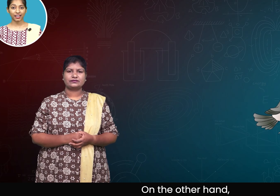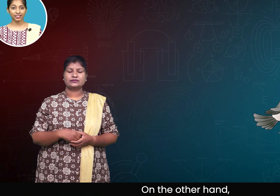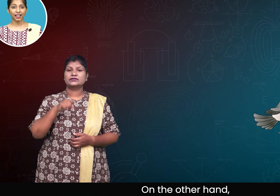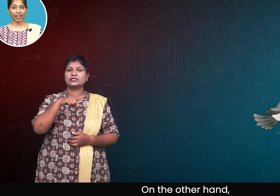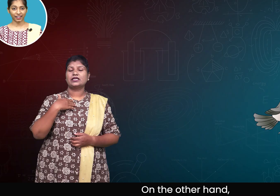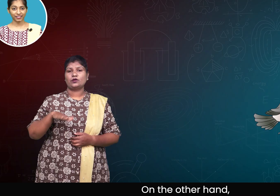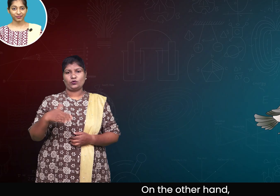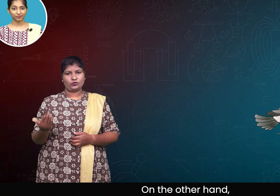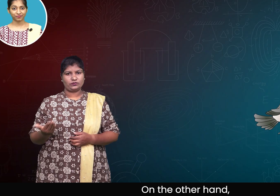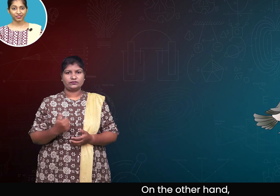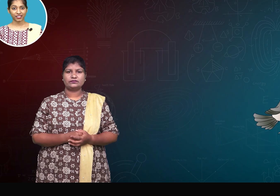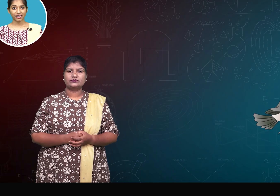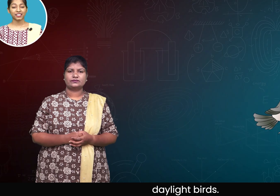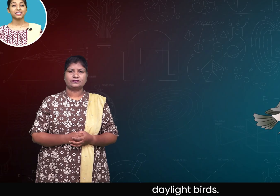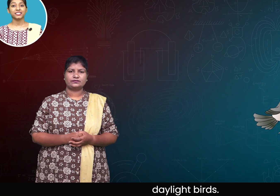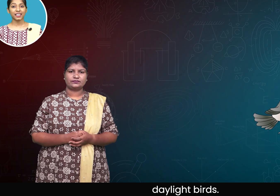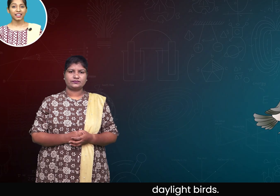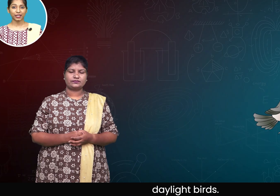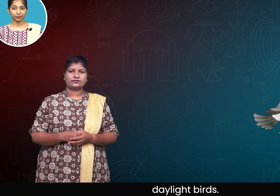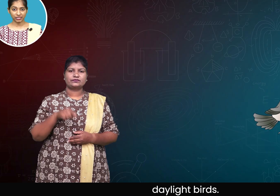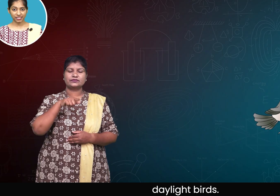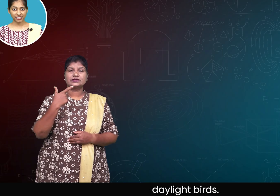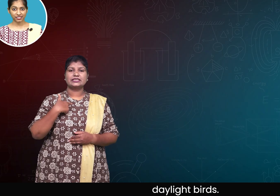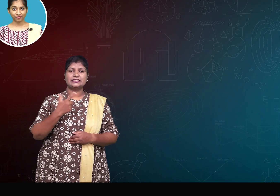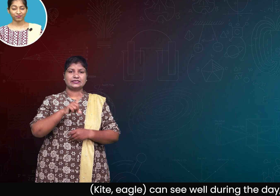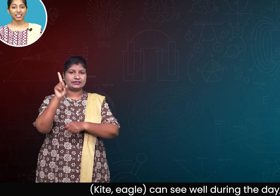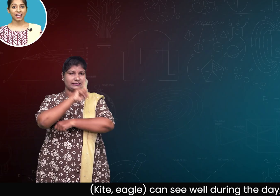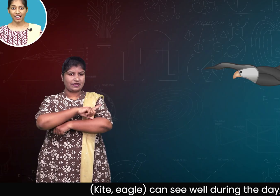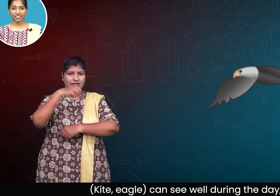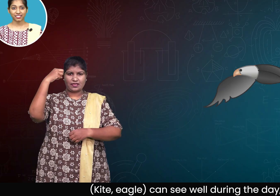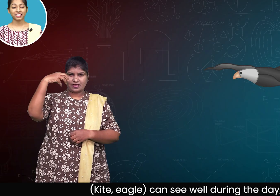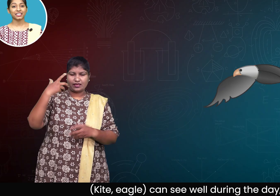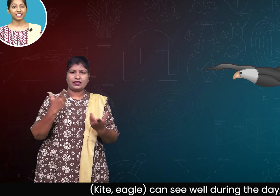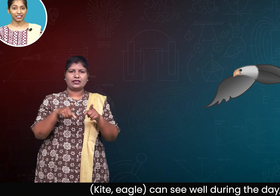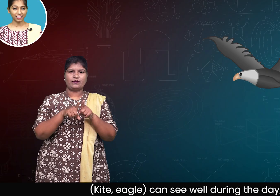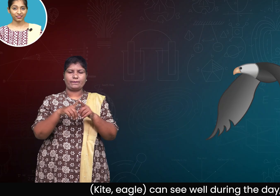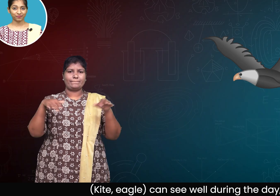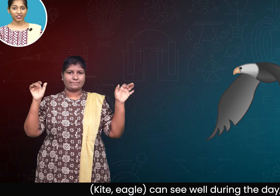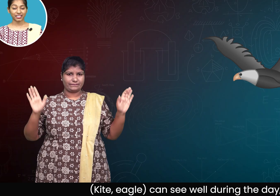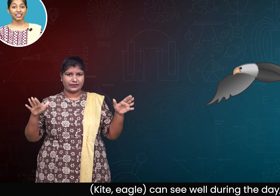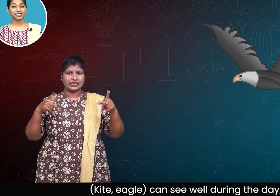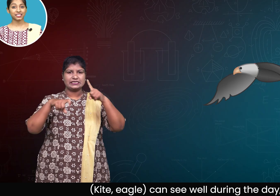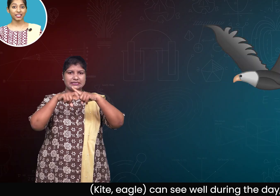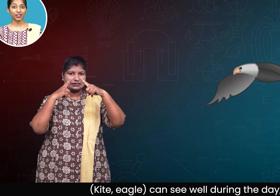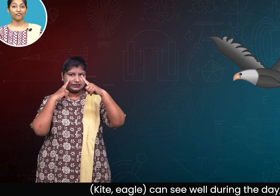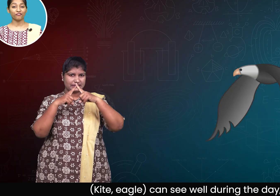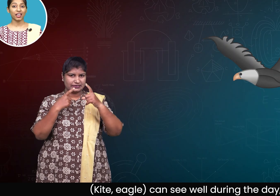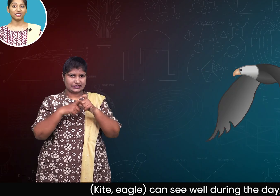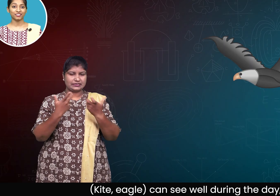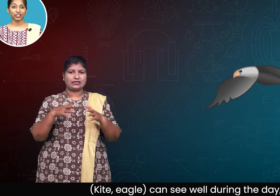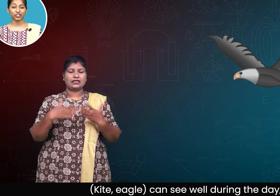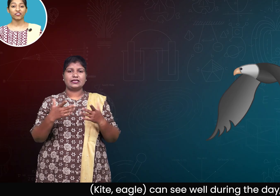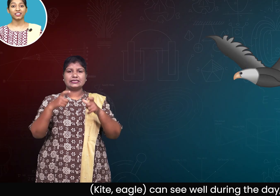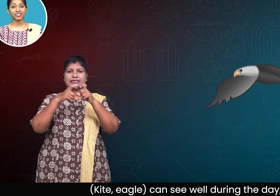On the other hand, daylight birds, kite, eagle, can see